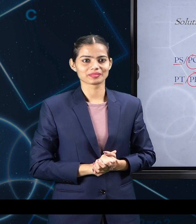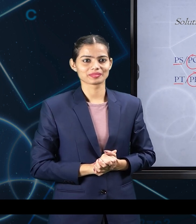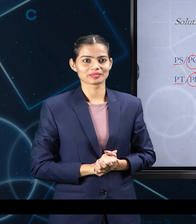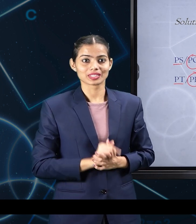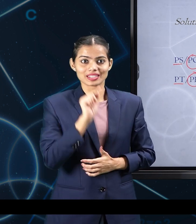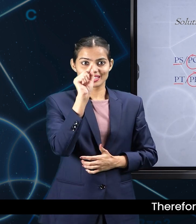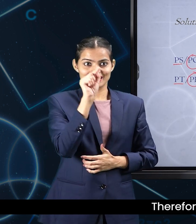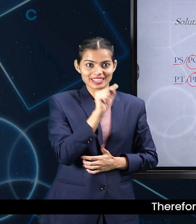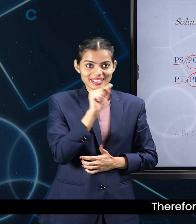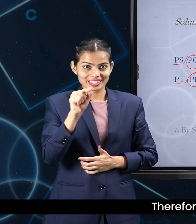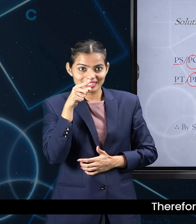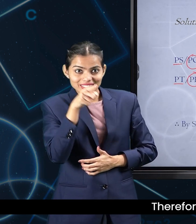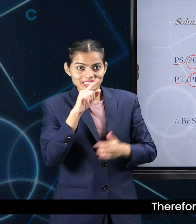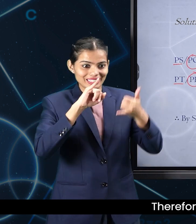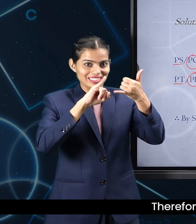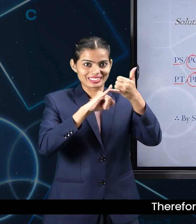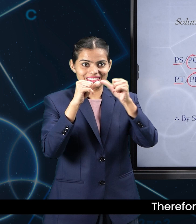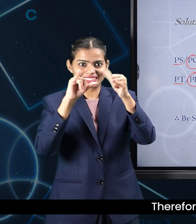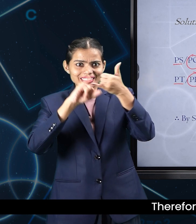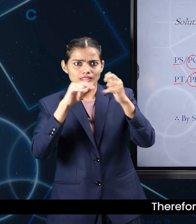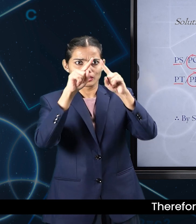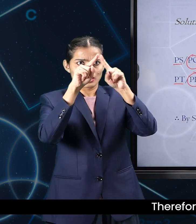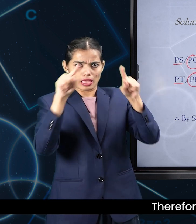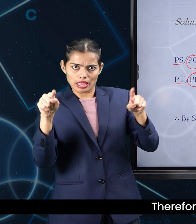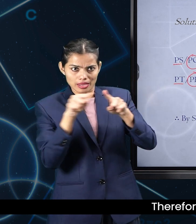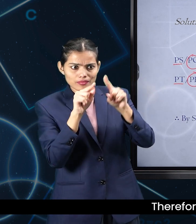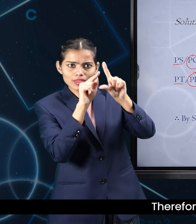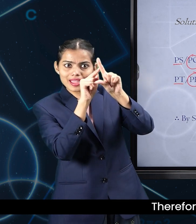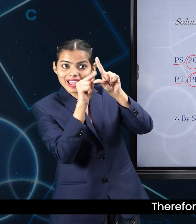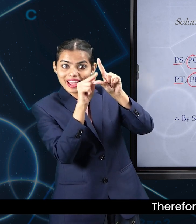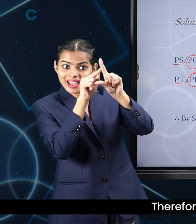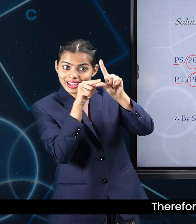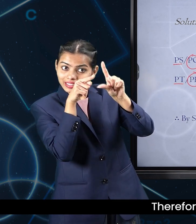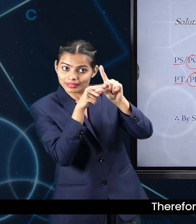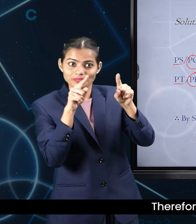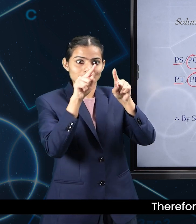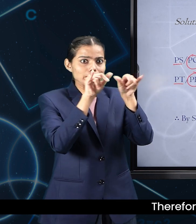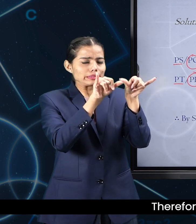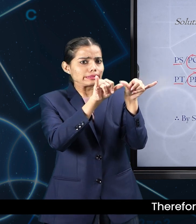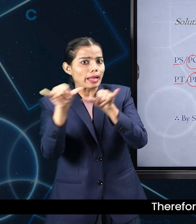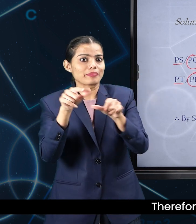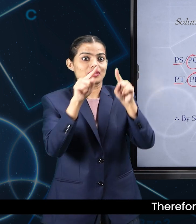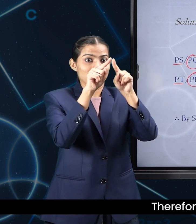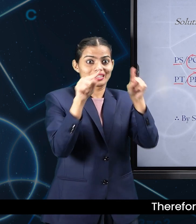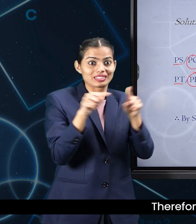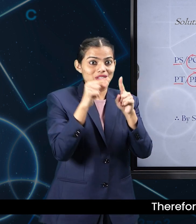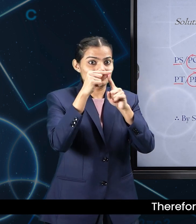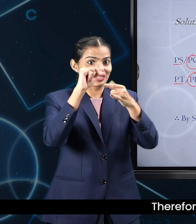Therefore, by side angle side similarity, triangle PST similar